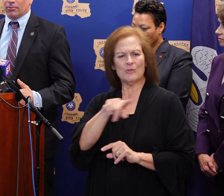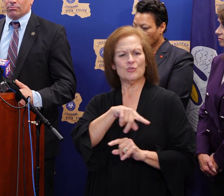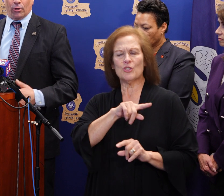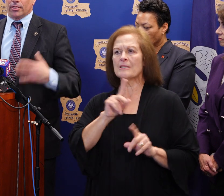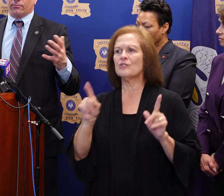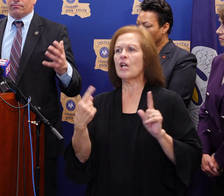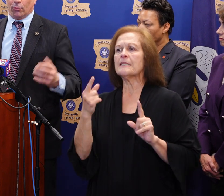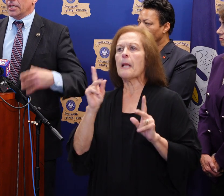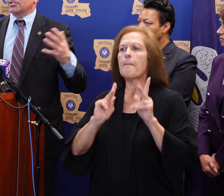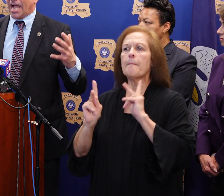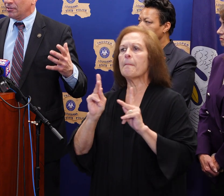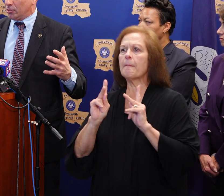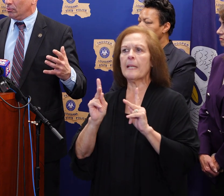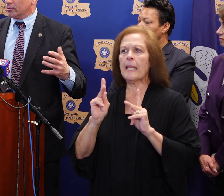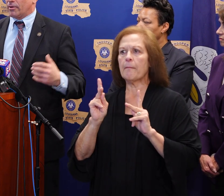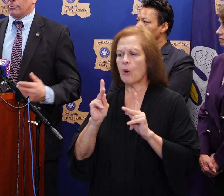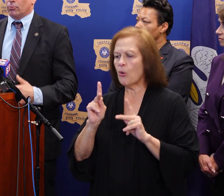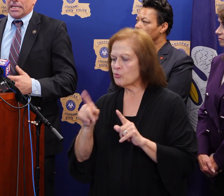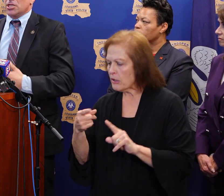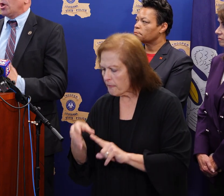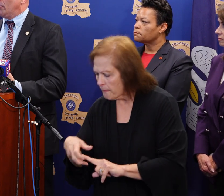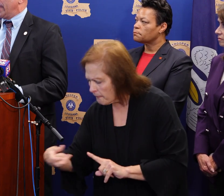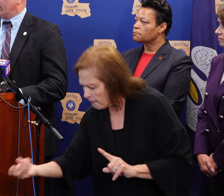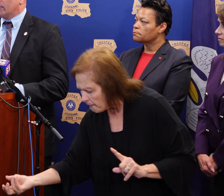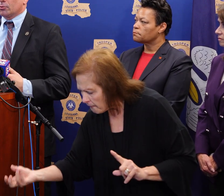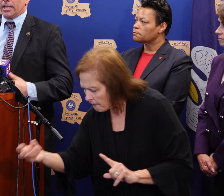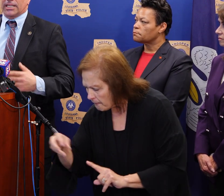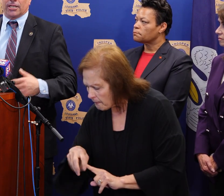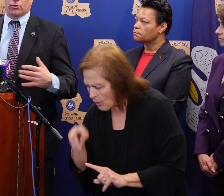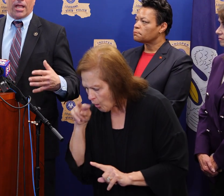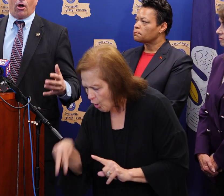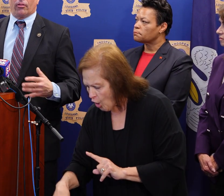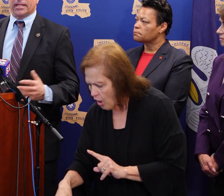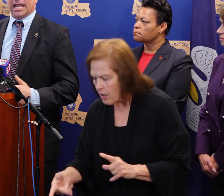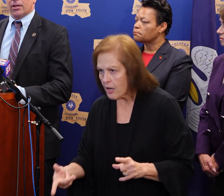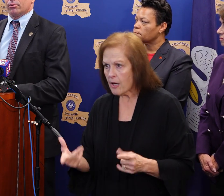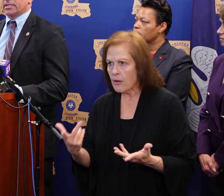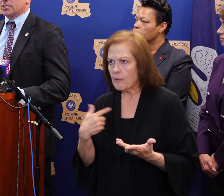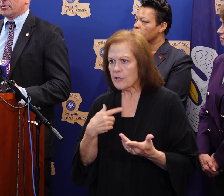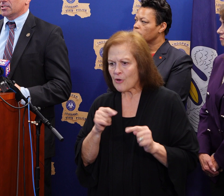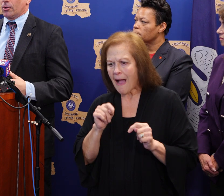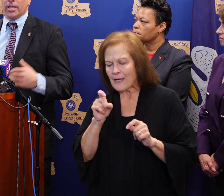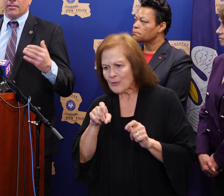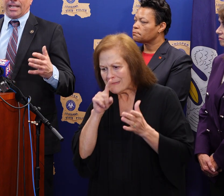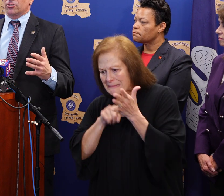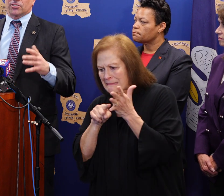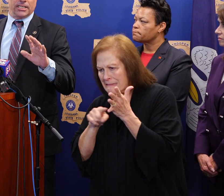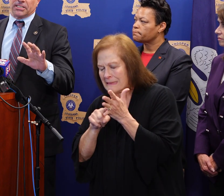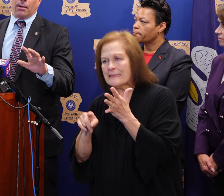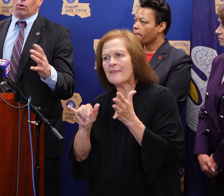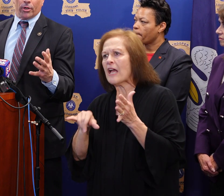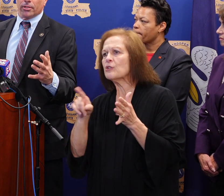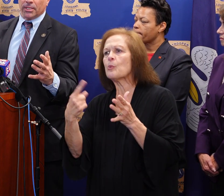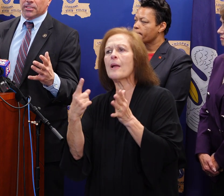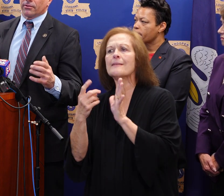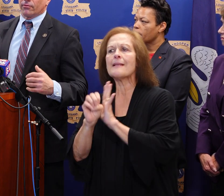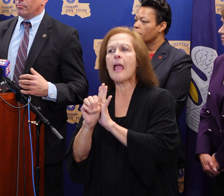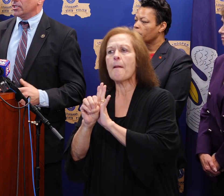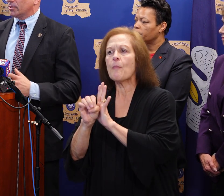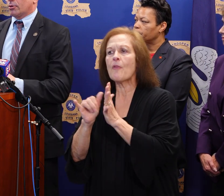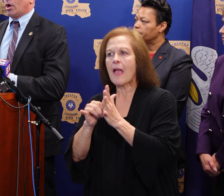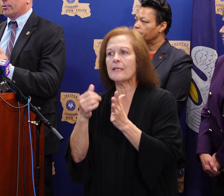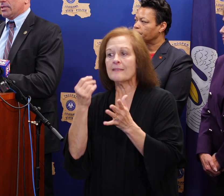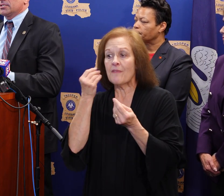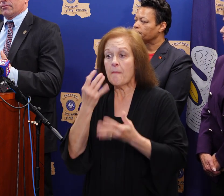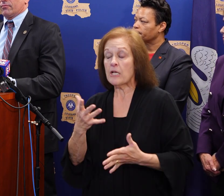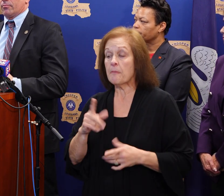street that were looking inside the coolers, right? Well, we didn't know that at first, so we had to kind of track all that down and put that to rest. So that's just an example, one of the pieces of